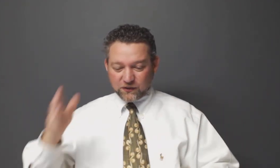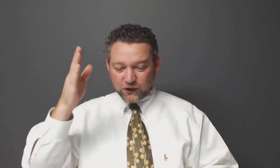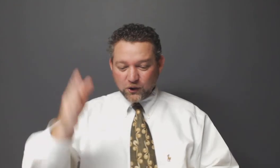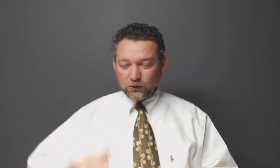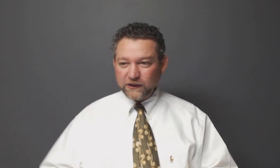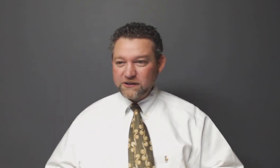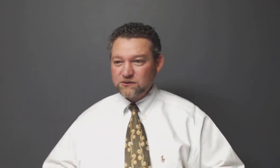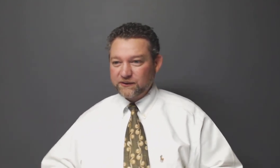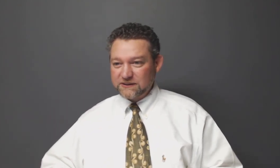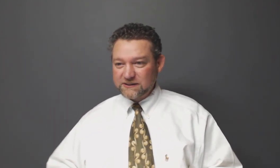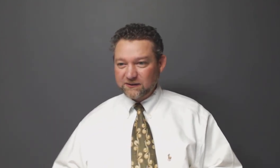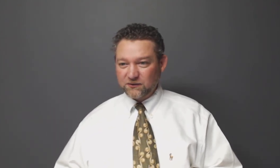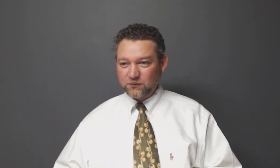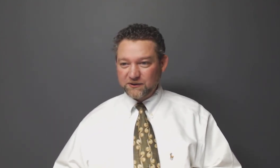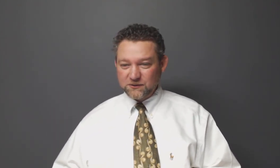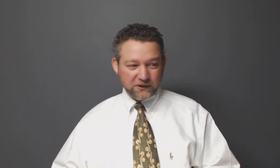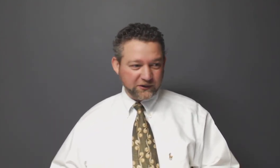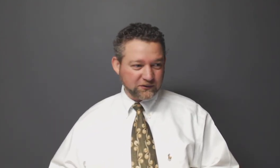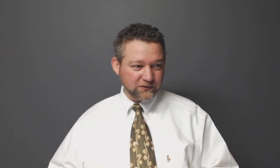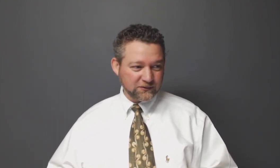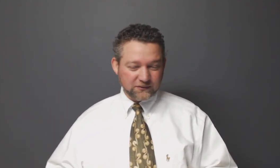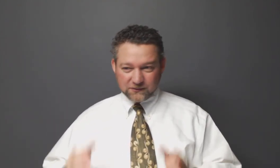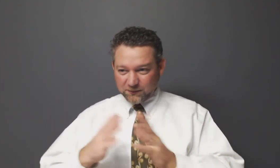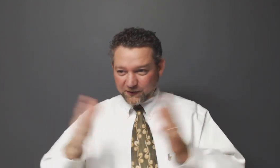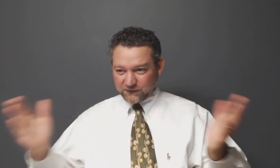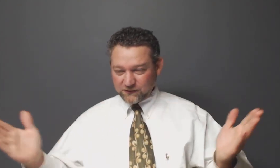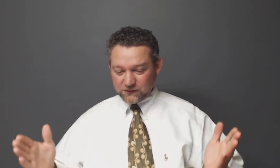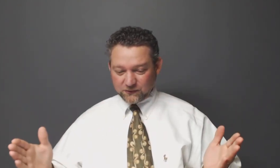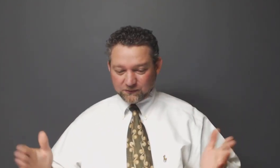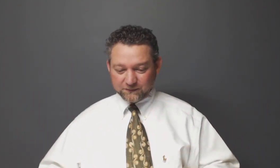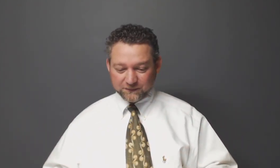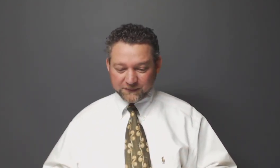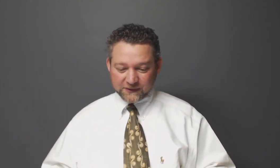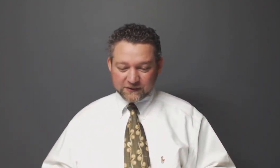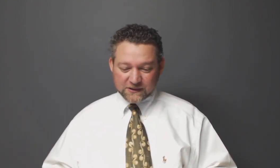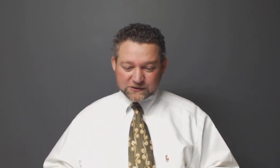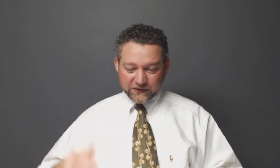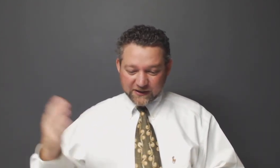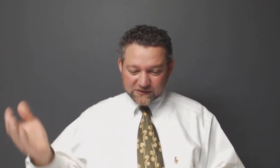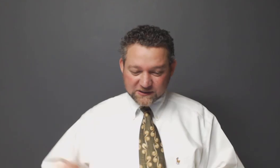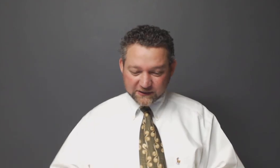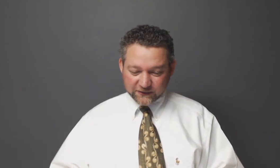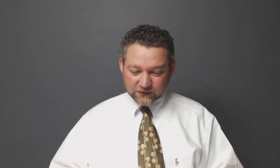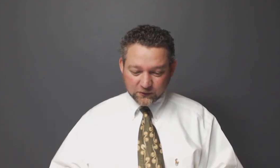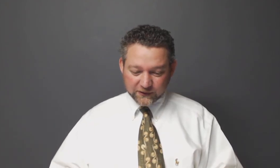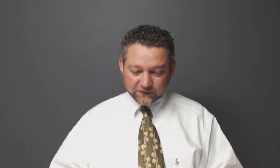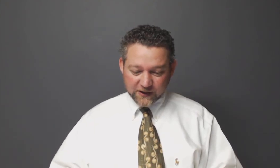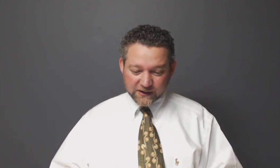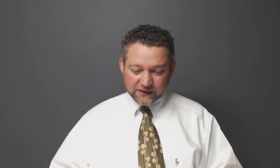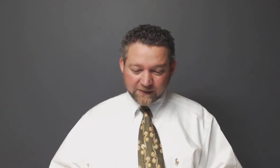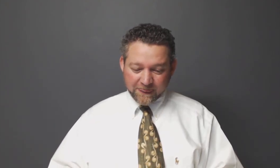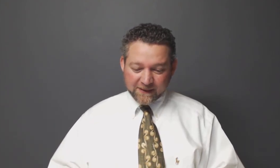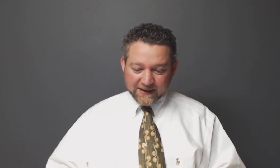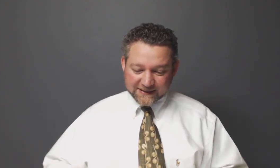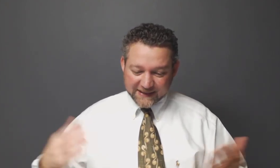The colon is going to tell you where to break apart the two. So the heavens declare the glory of God. Day